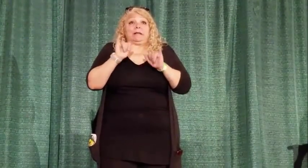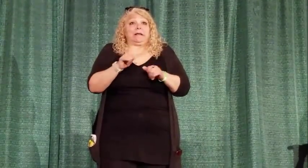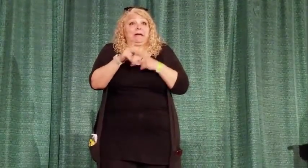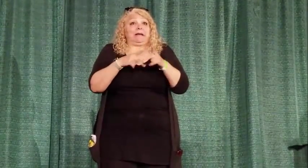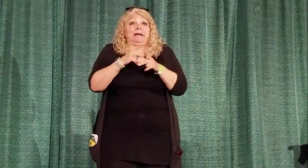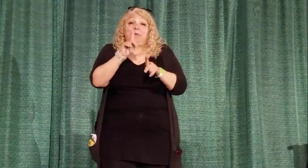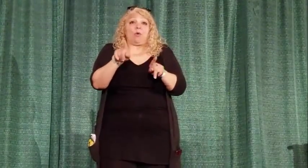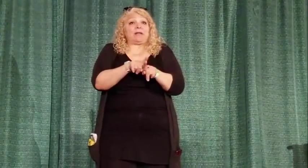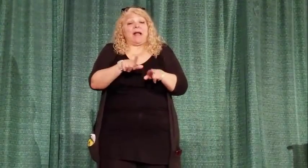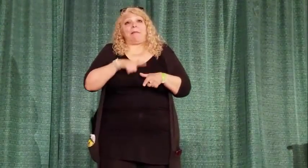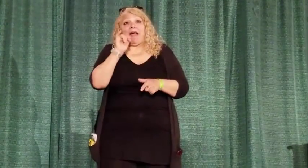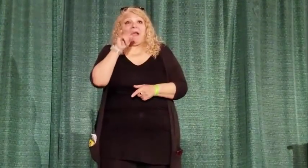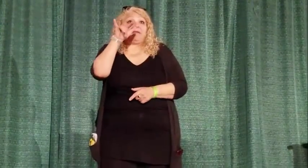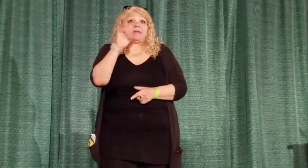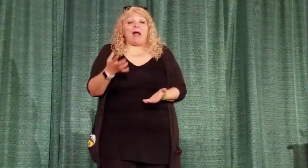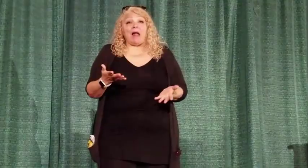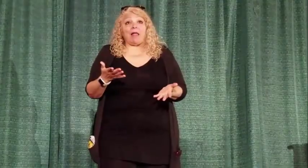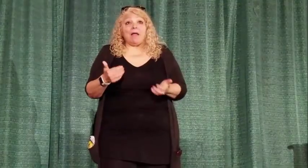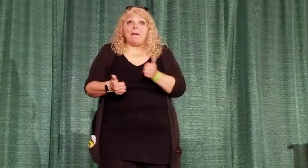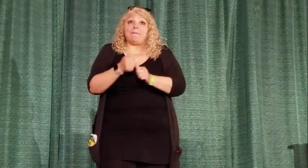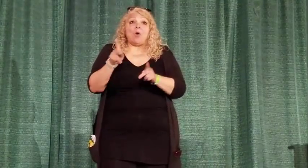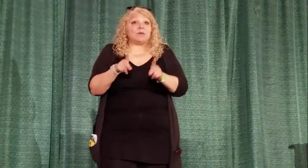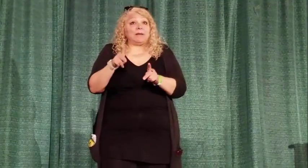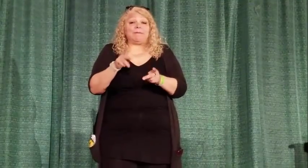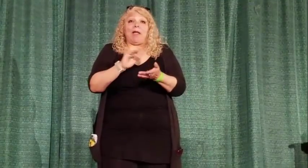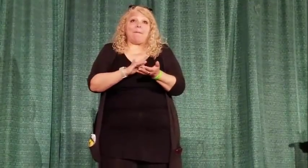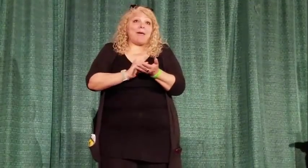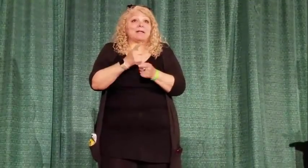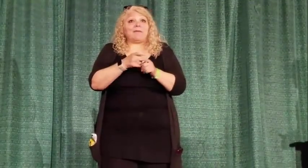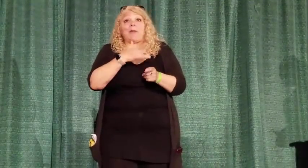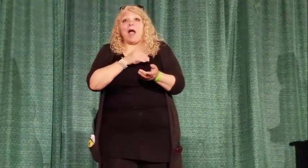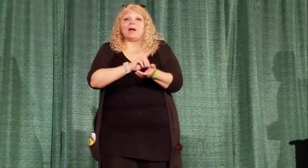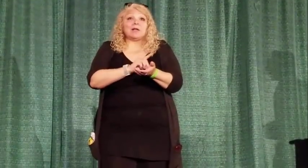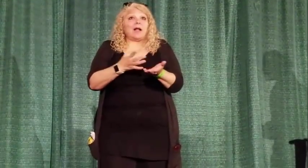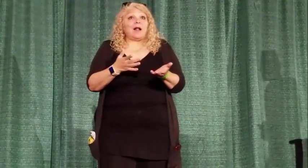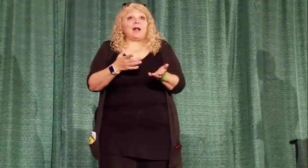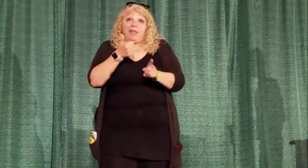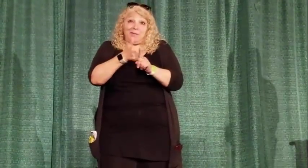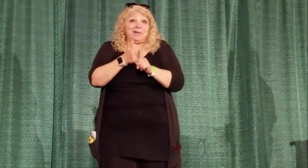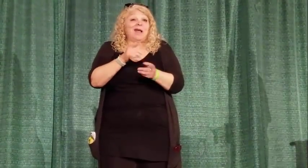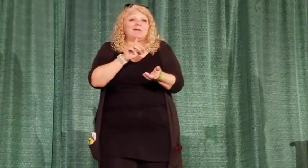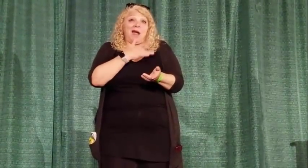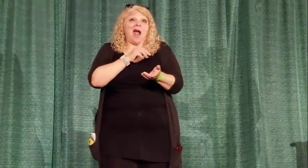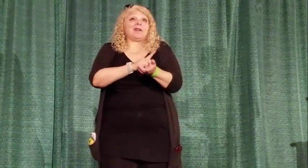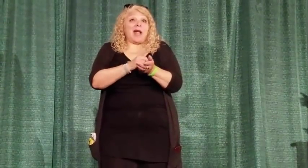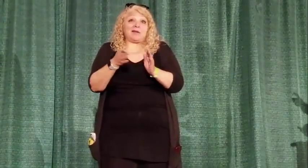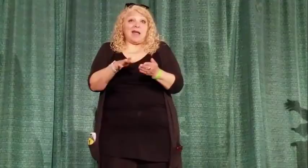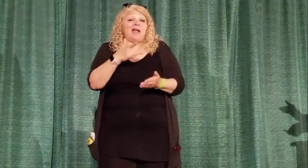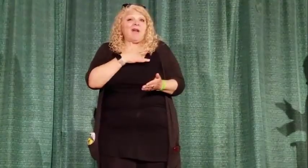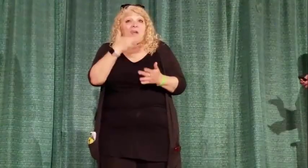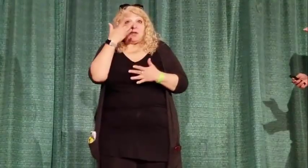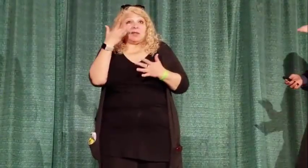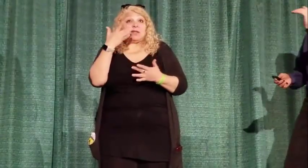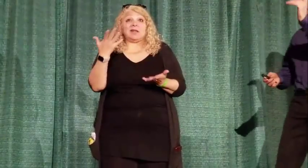advanced disease and die. Your problem. Most people on medications, cardiologists and medical doctors, die of heart disease. And they die of heart disease